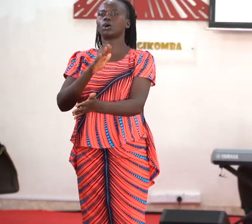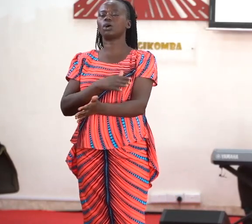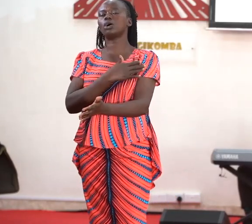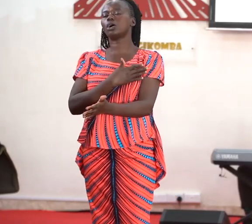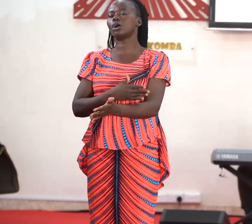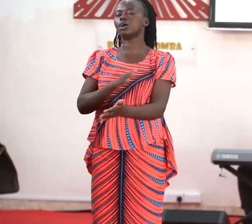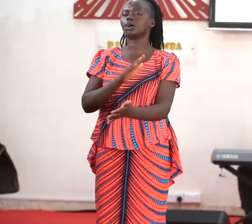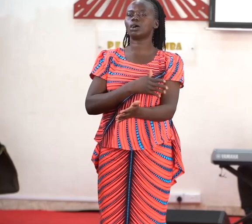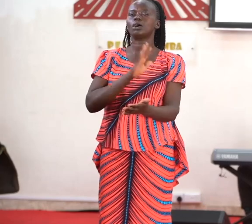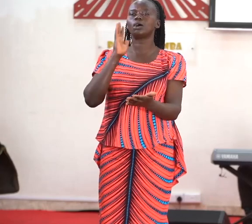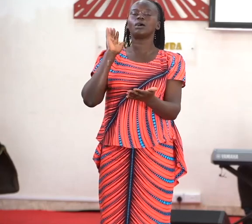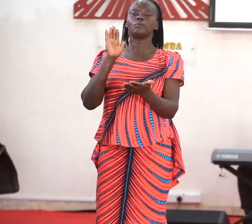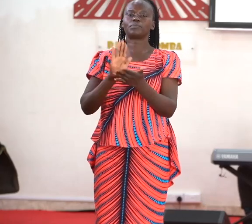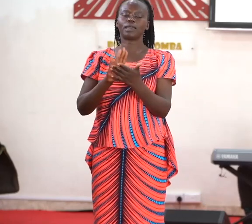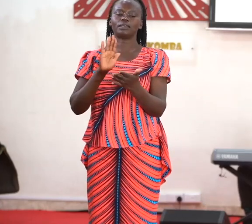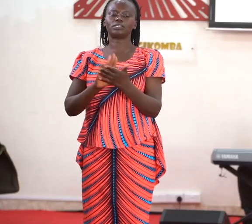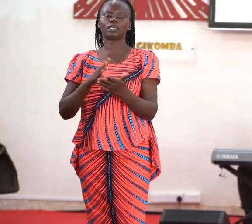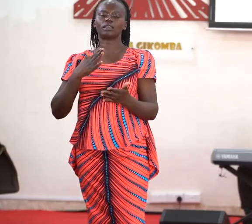song.